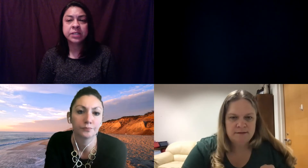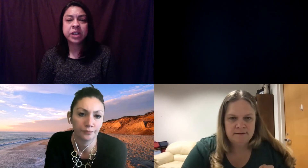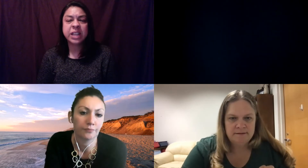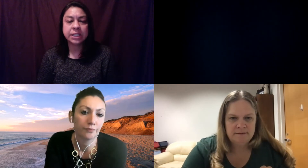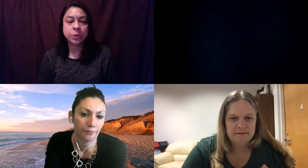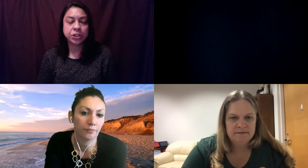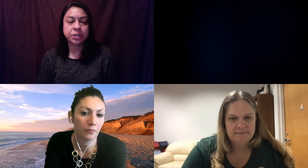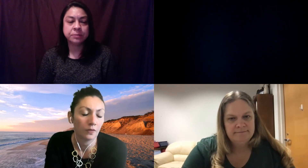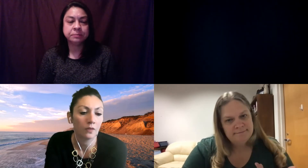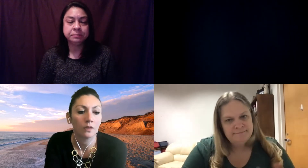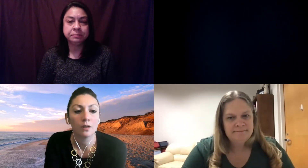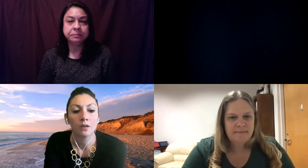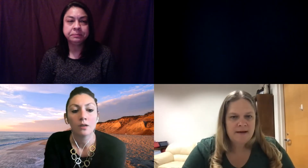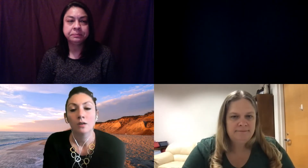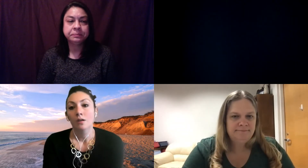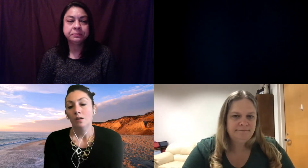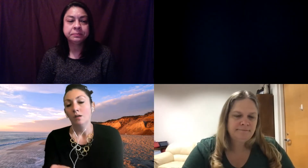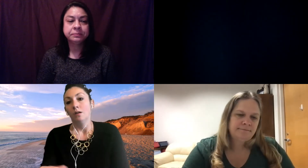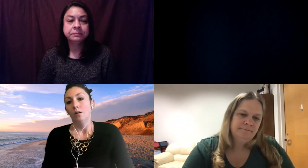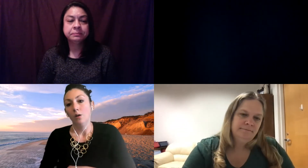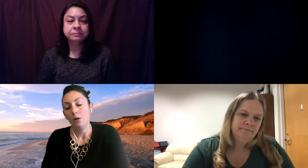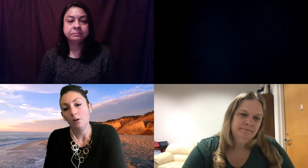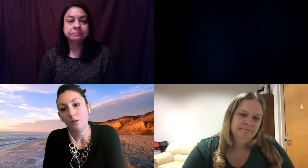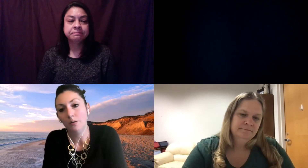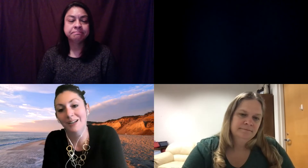That's the very last question.